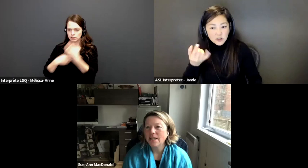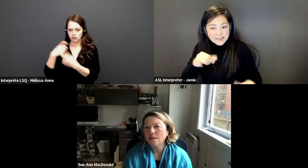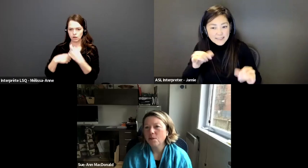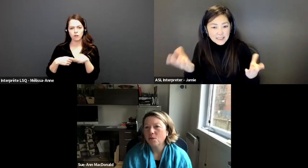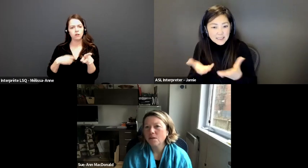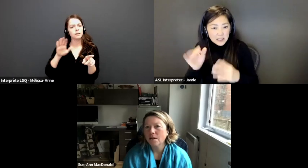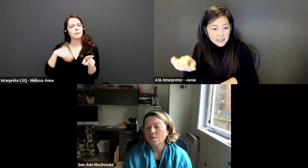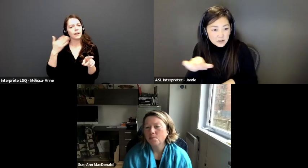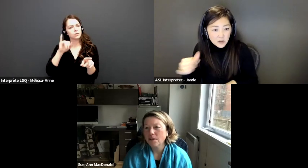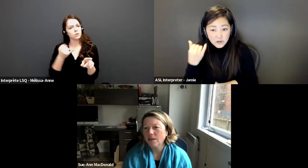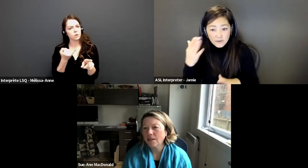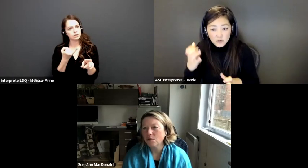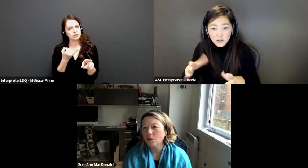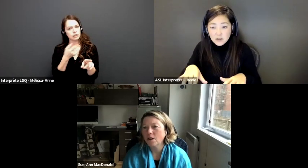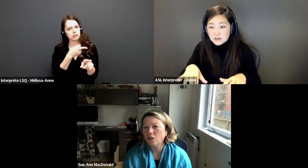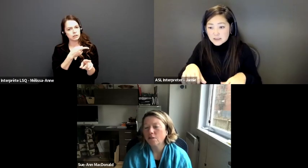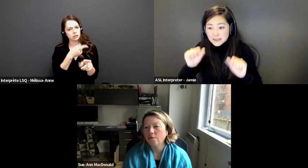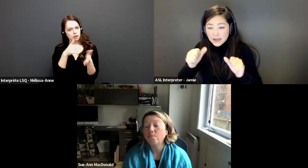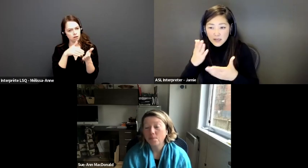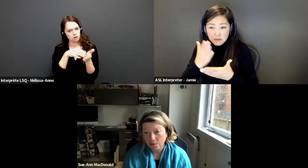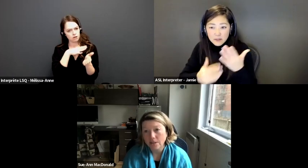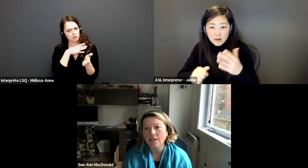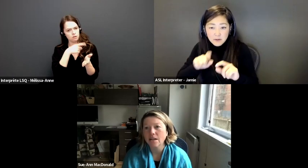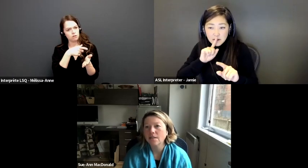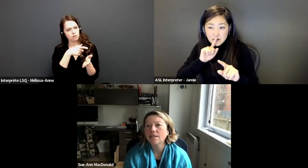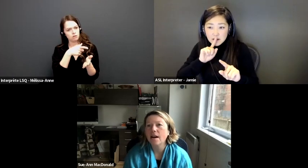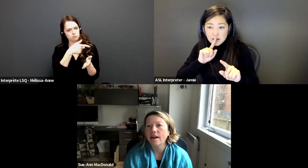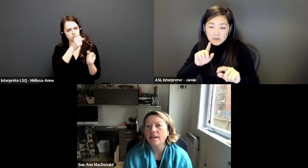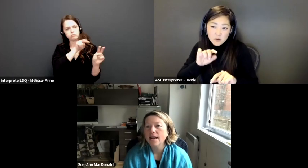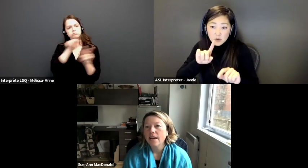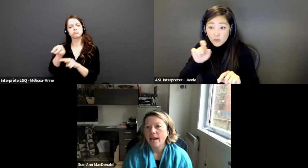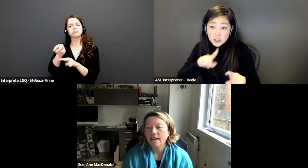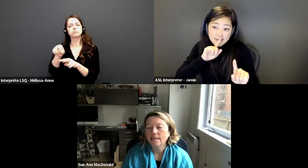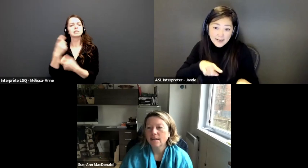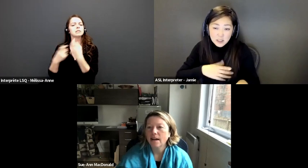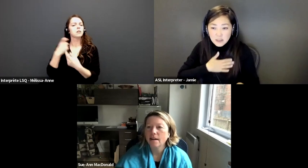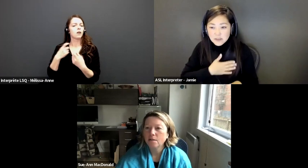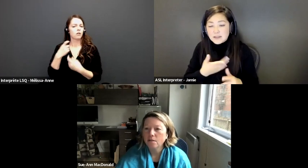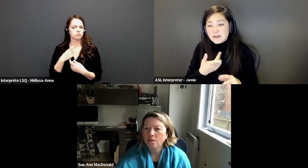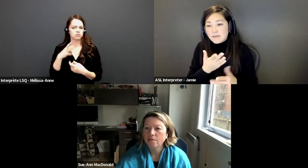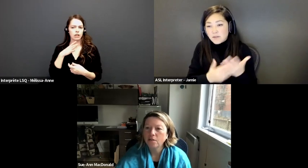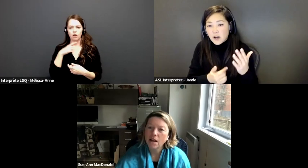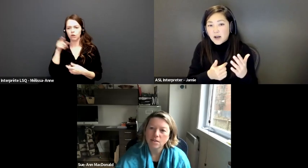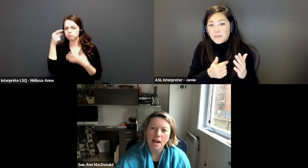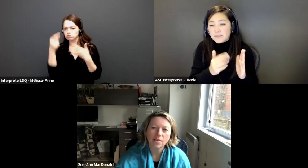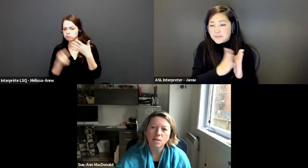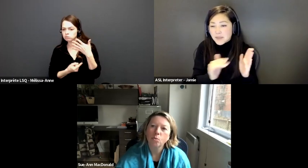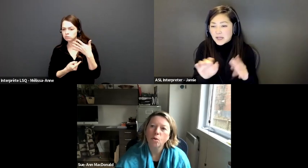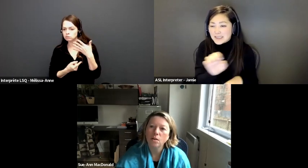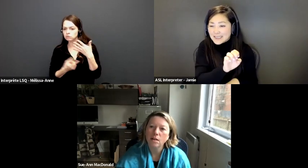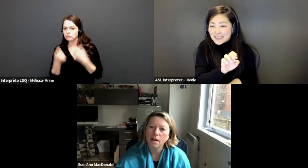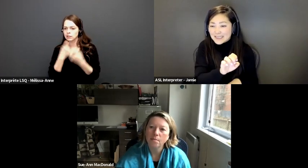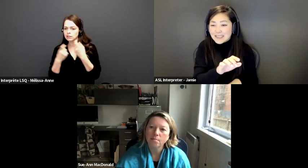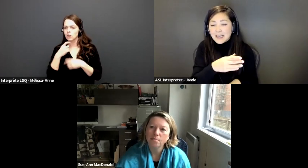maybe take some of those. Specifically, there was a question from people on the downtown east side and the federal housing